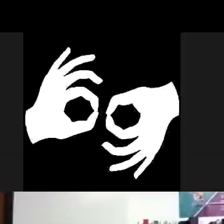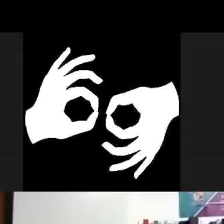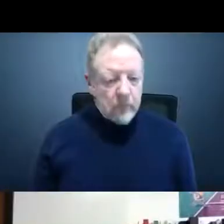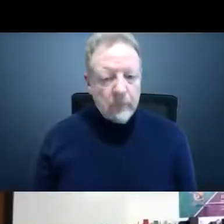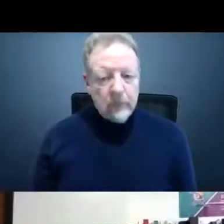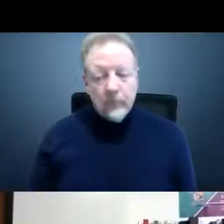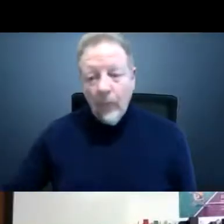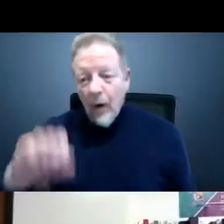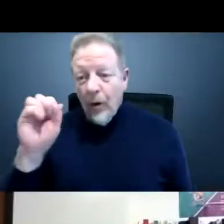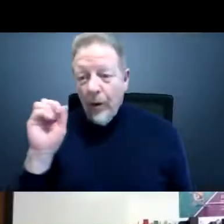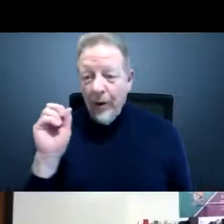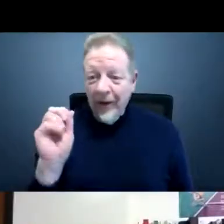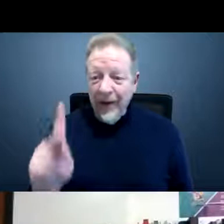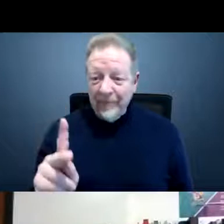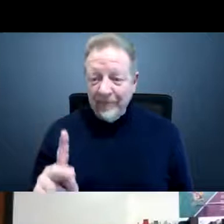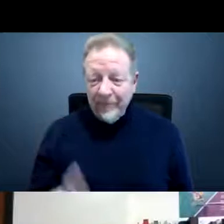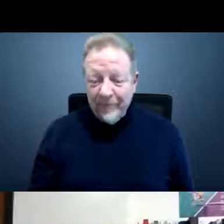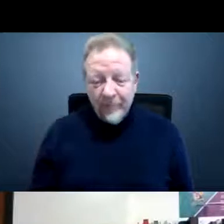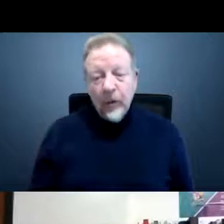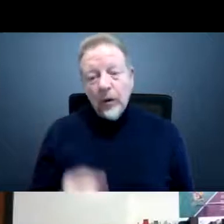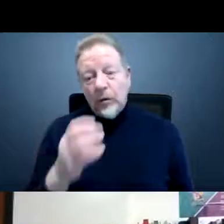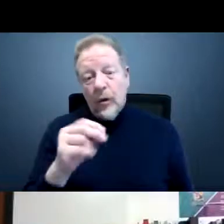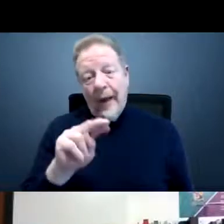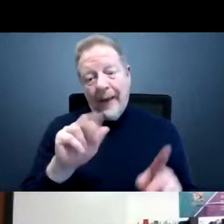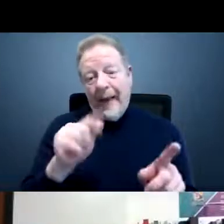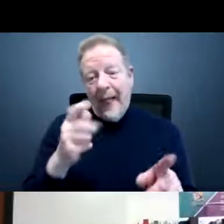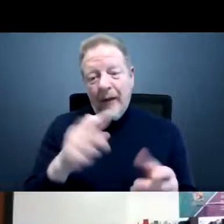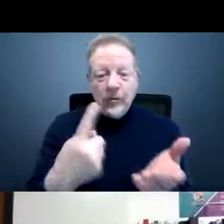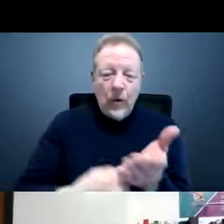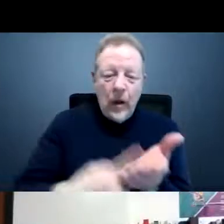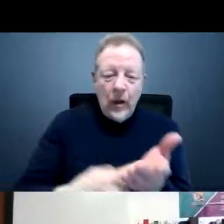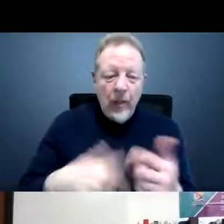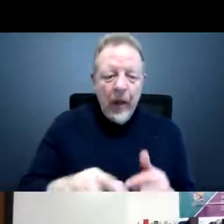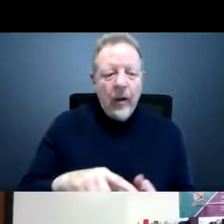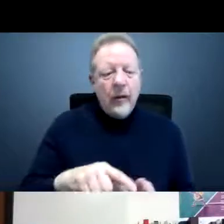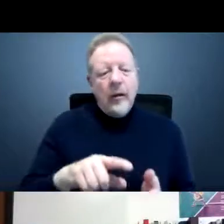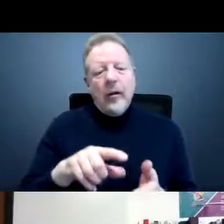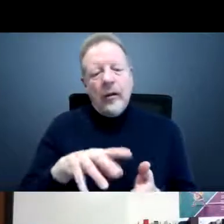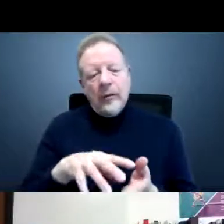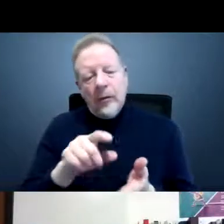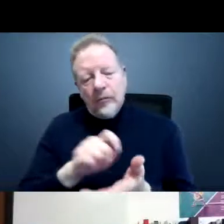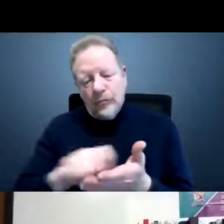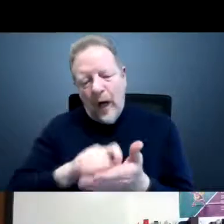Okay. So Nathan talked about writing notes, which happens frequently, at least according to my